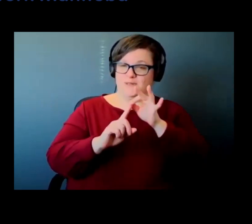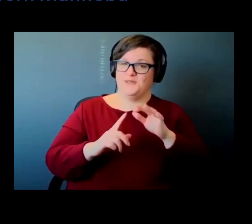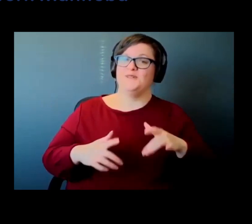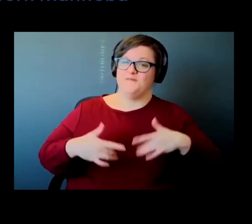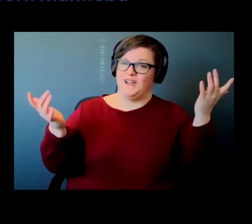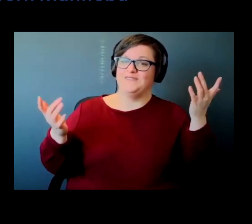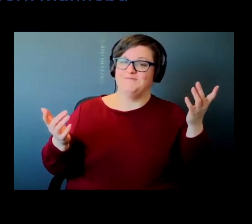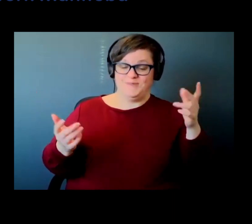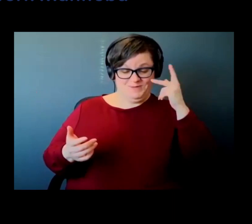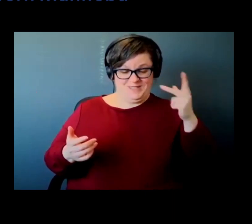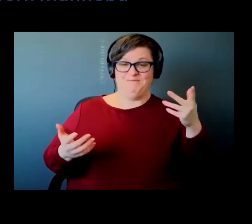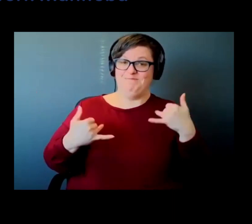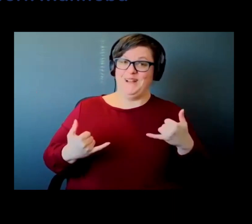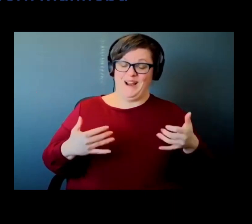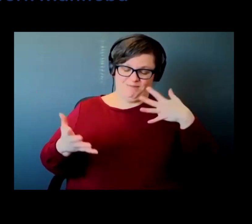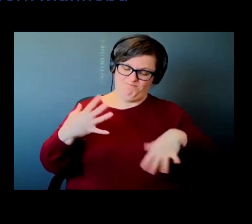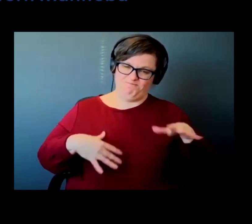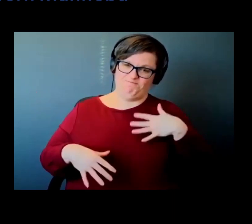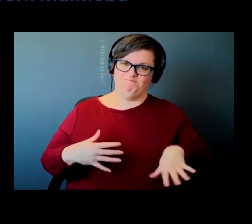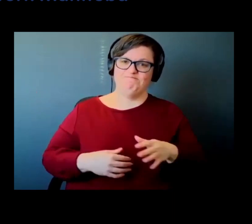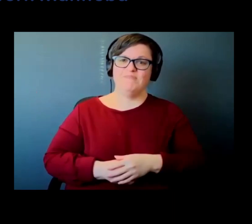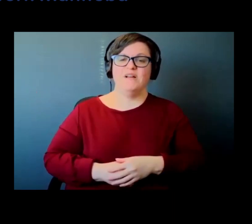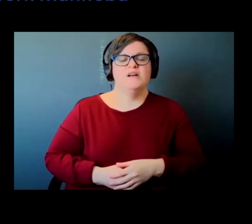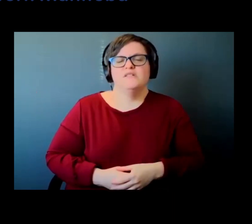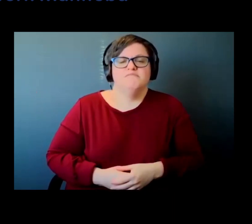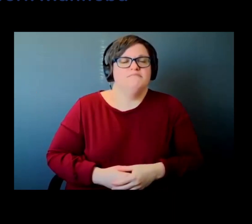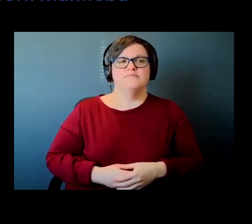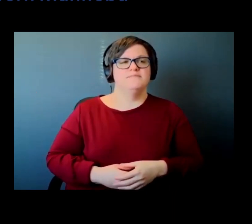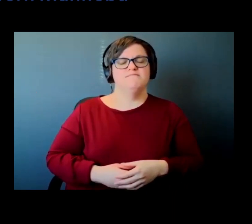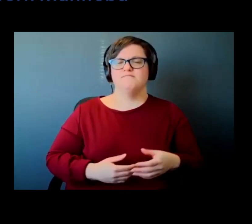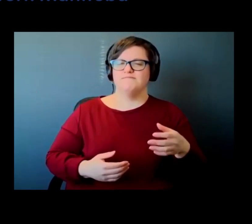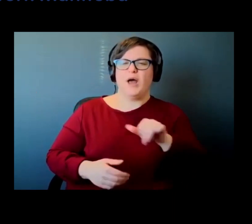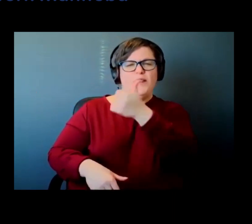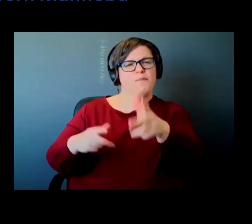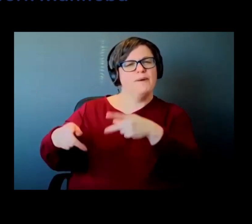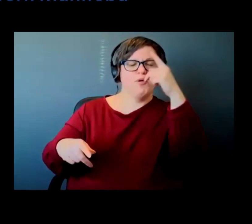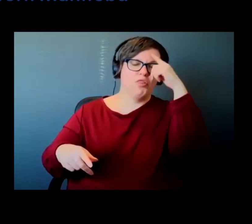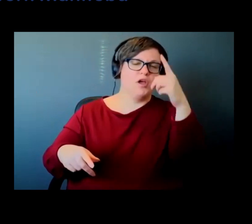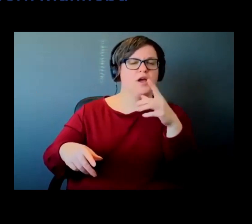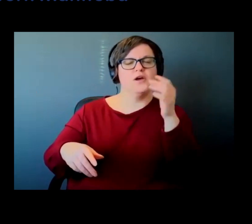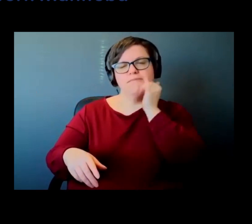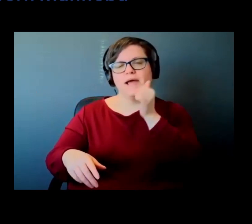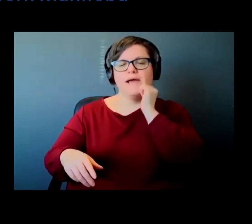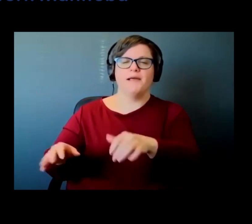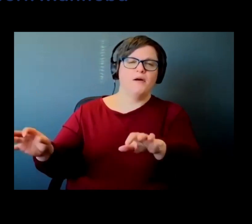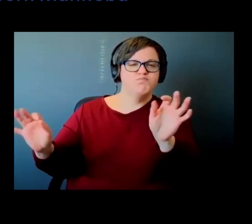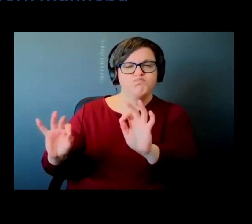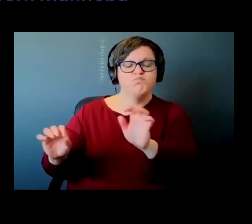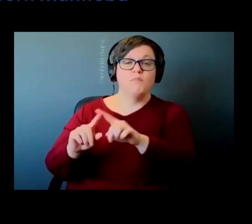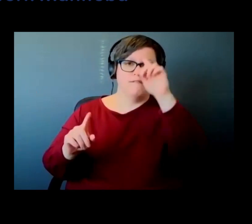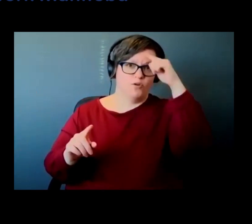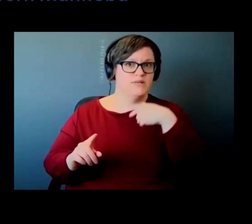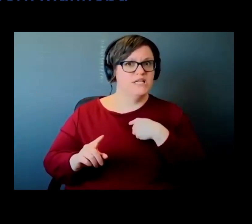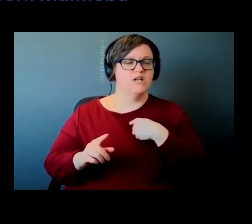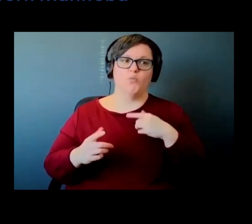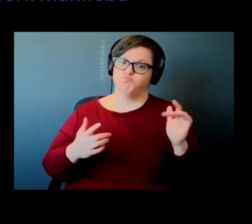Like my, you know, simple tasks, like they seem simple to other people. You know, while I'm in the desert, I'm cooking, doing my laundry